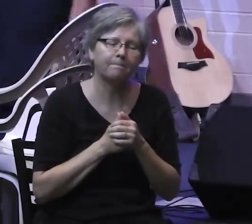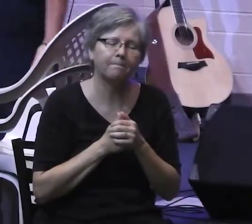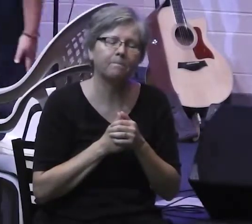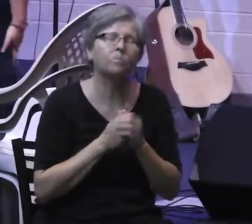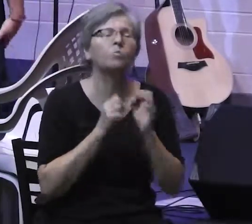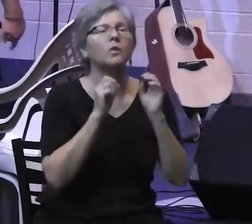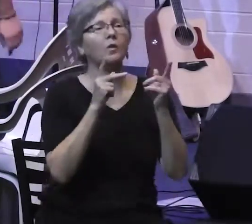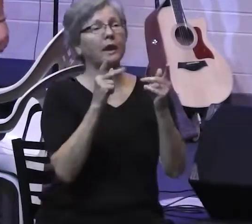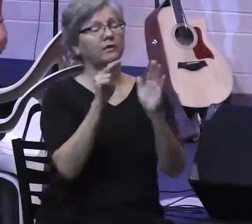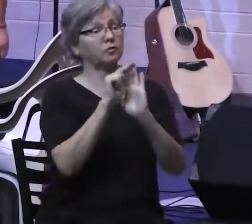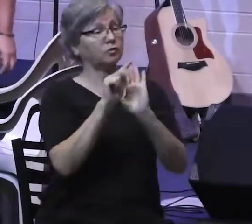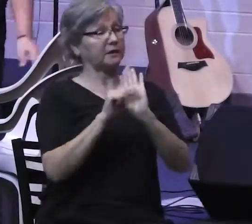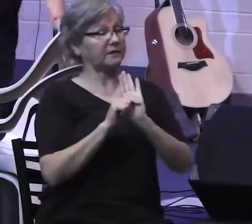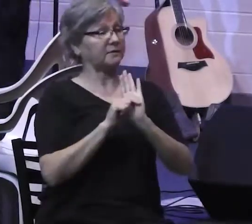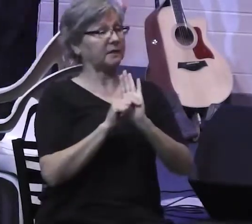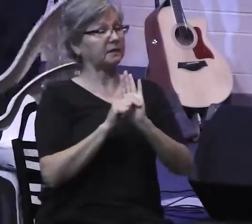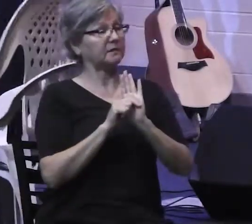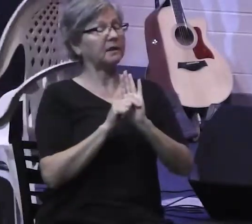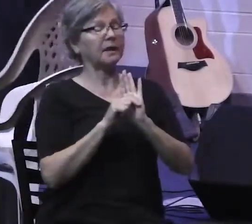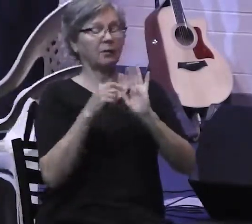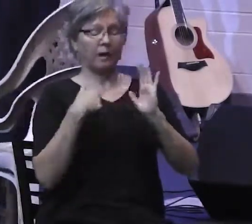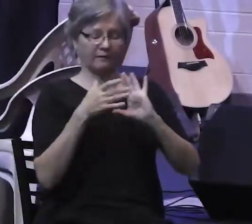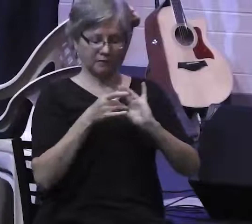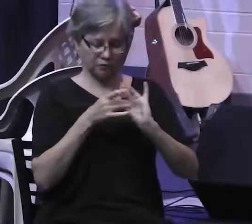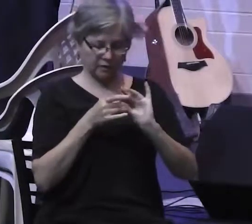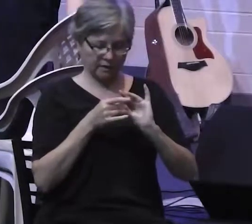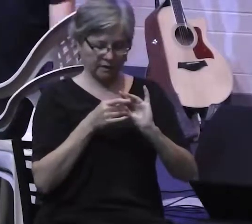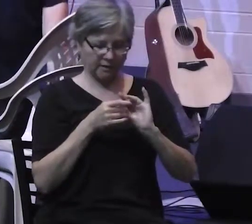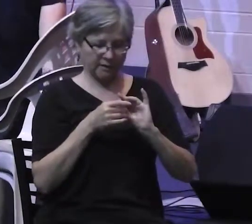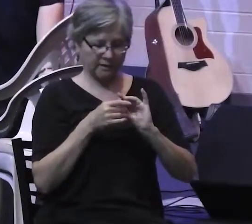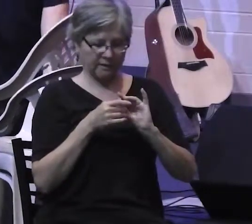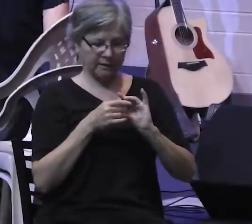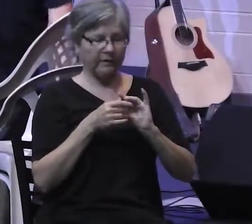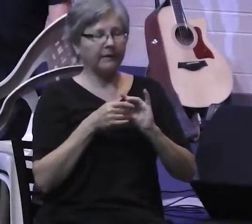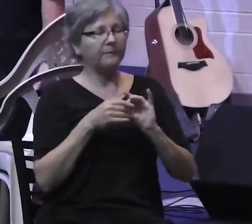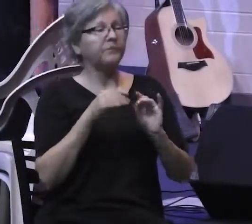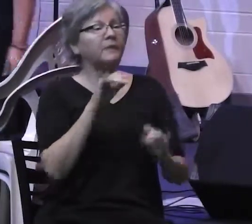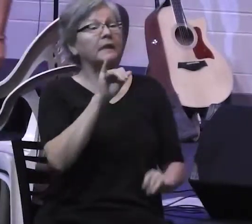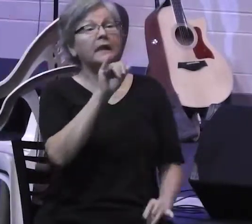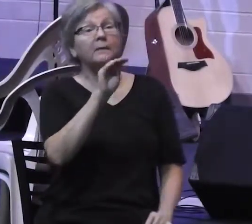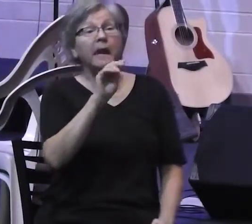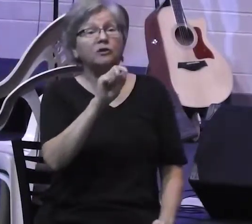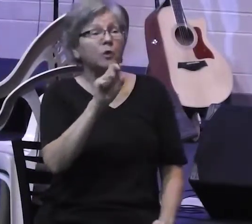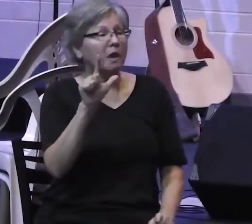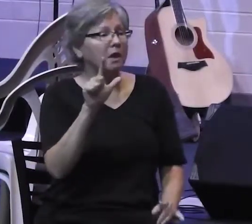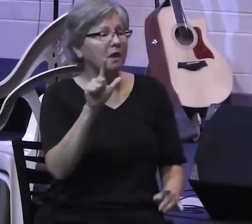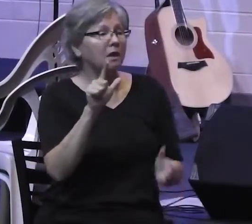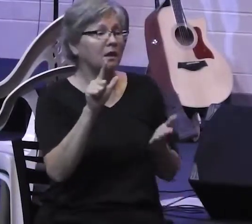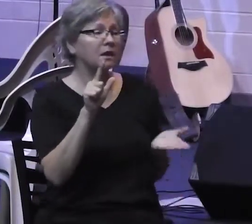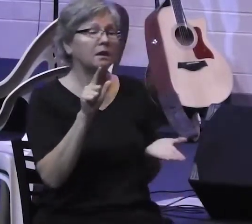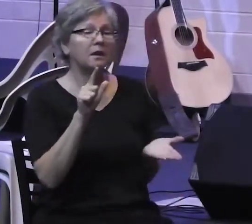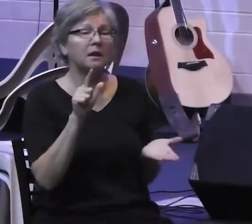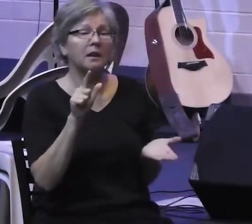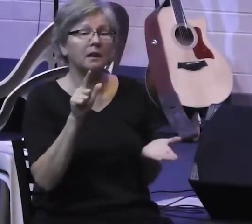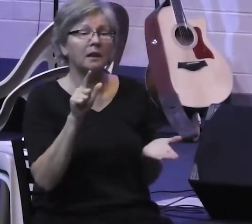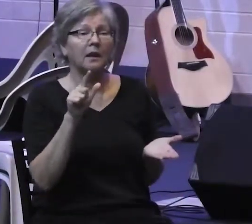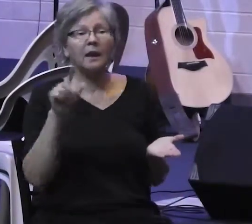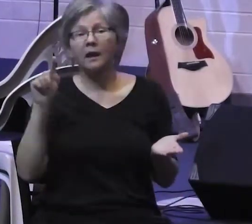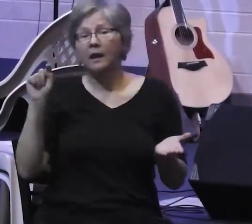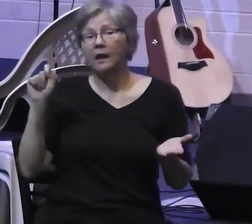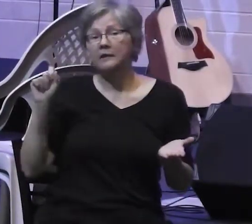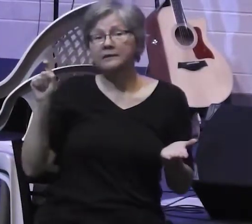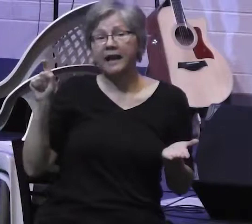So here in the New Testament, we have the stories, and here's the God-man, right? Here's Emmanuel. And here's a tax